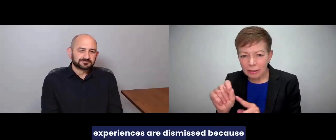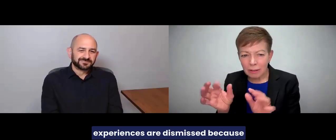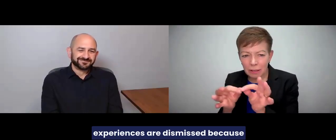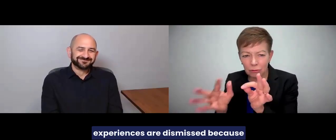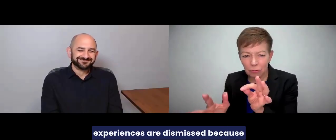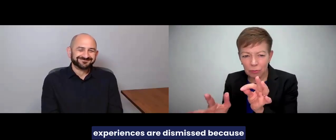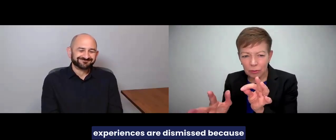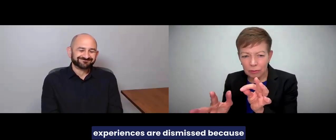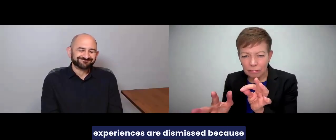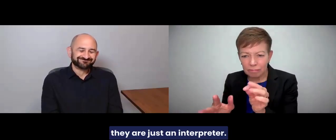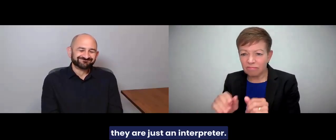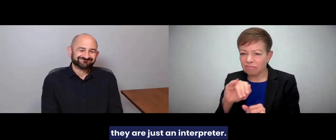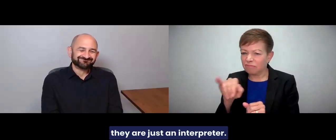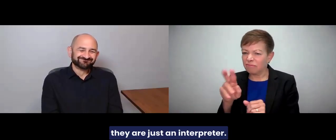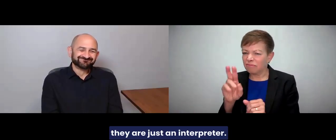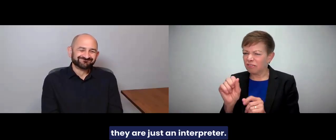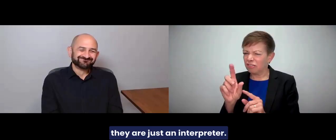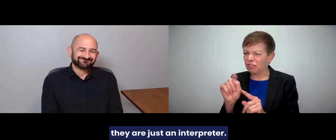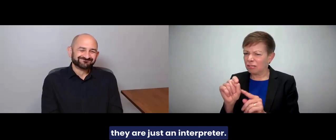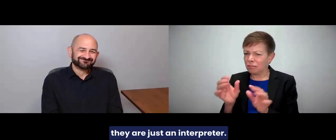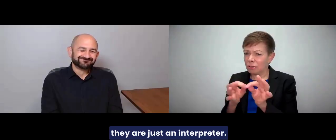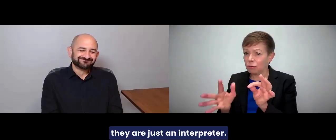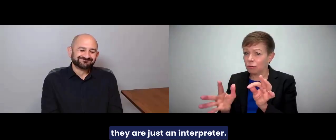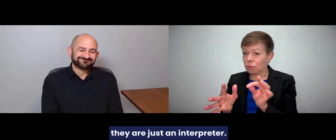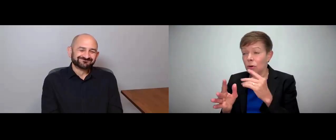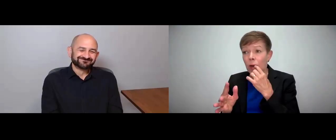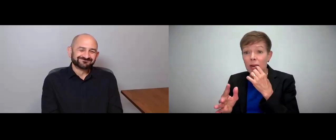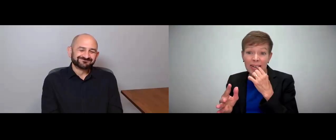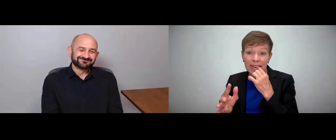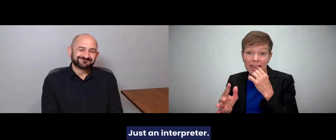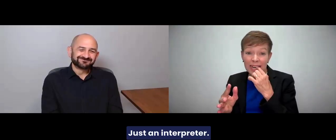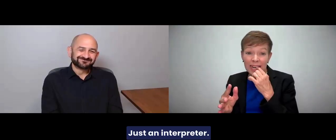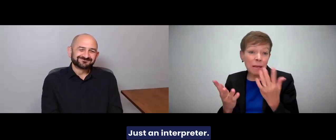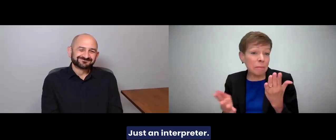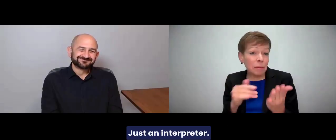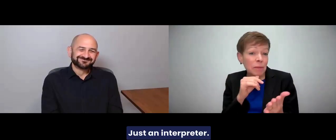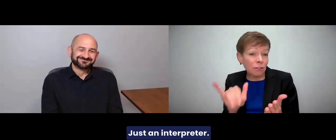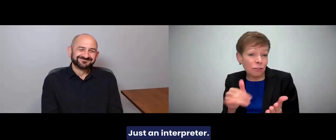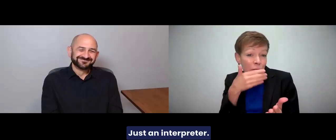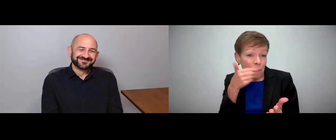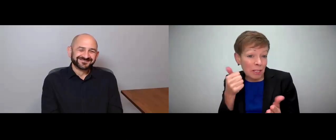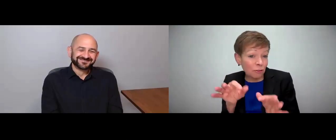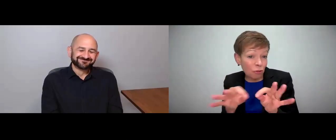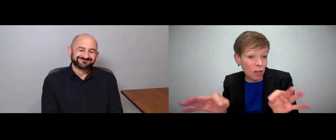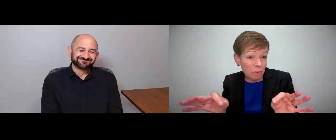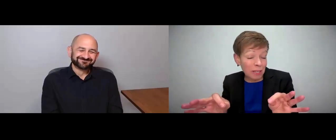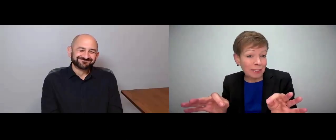experiences are dismissed because they are just an interpreter. Just an interpreter.